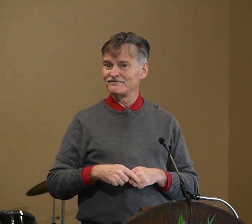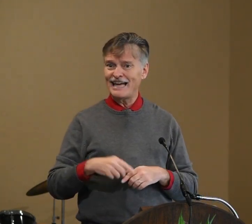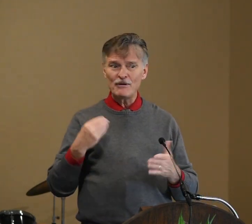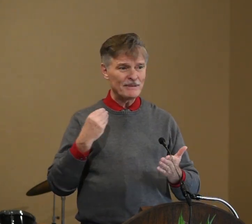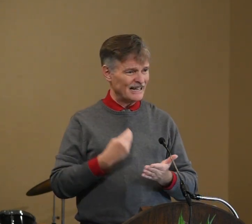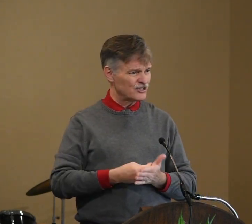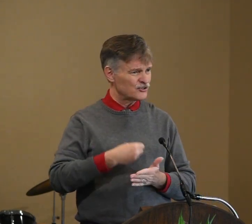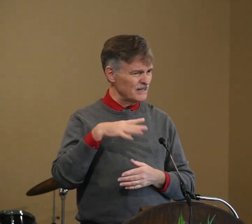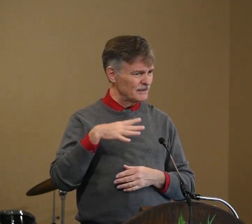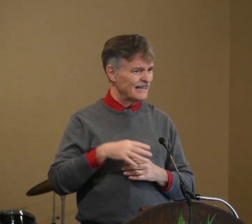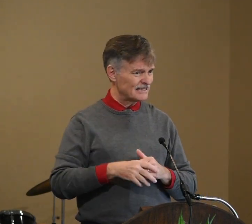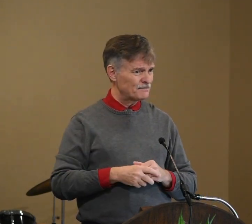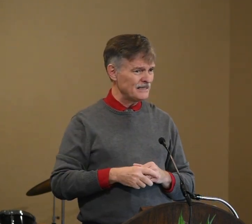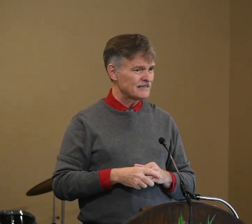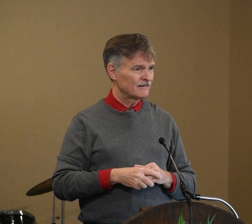That would have been extremely expensive.